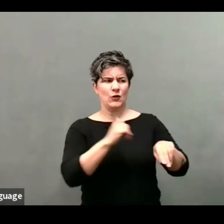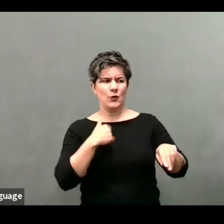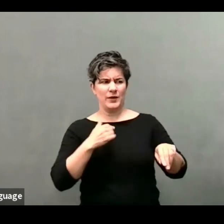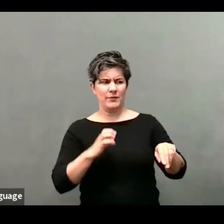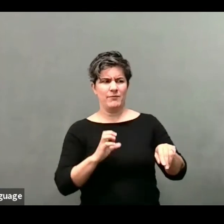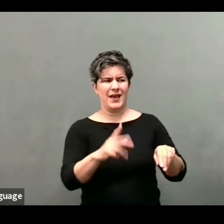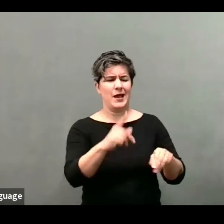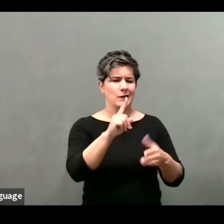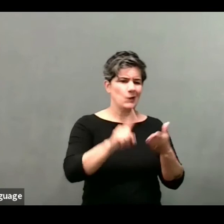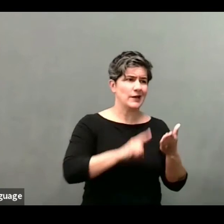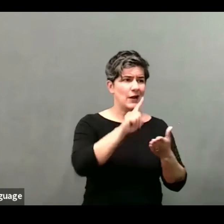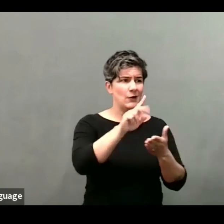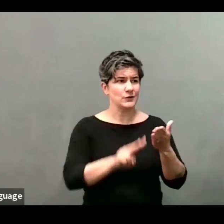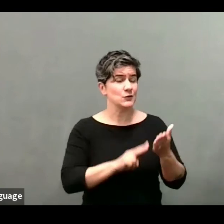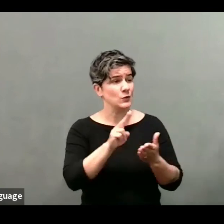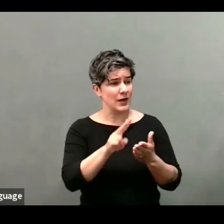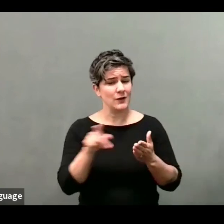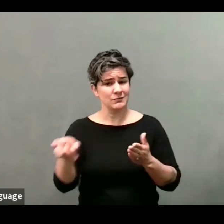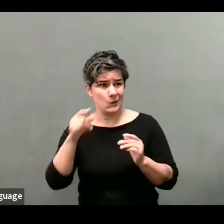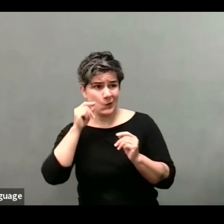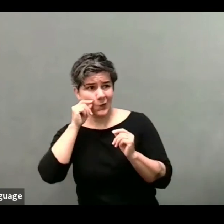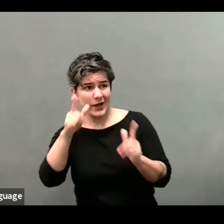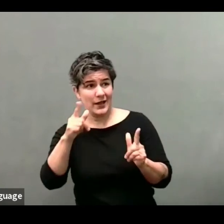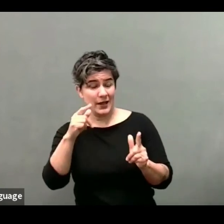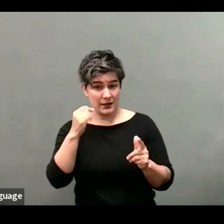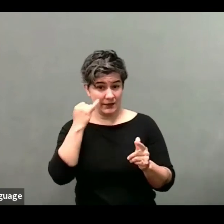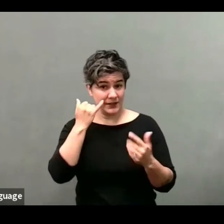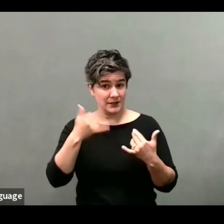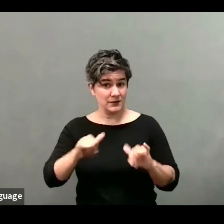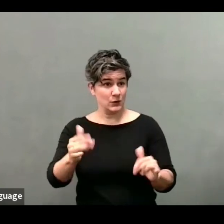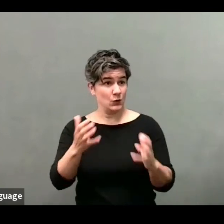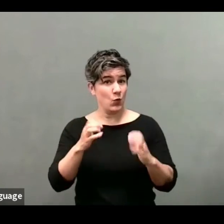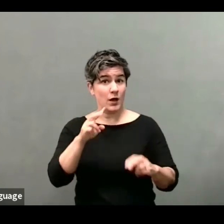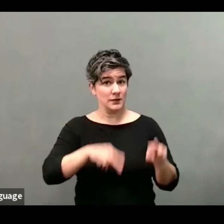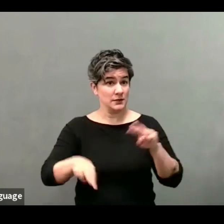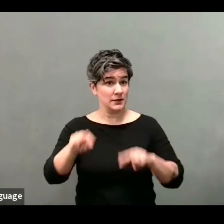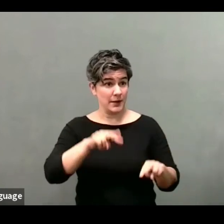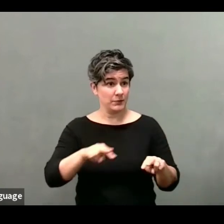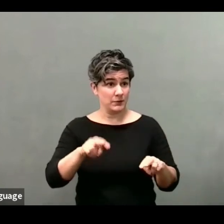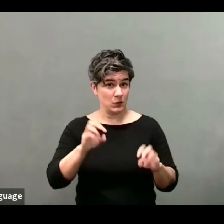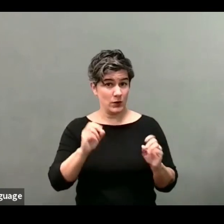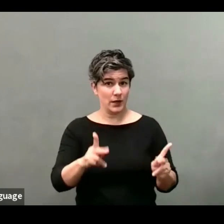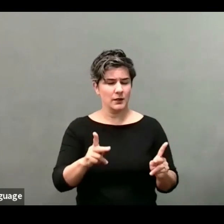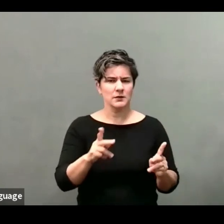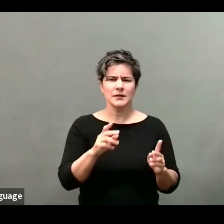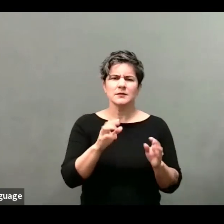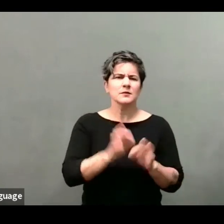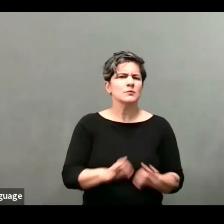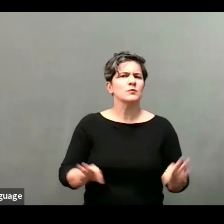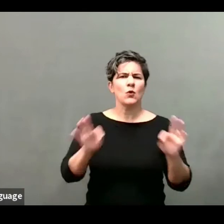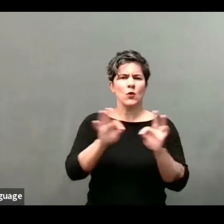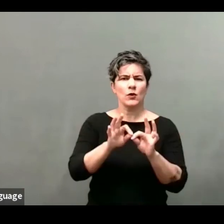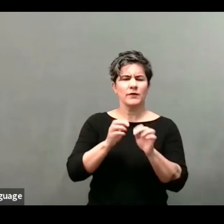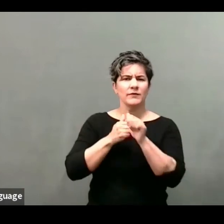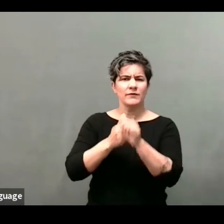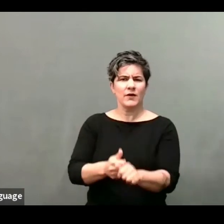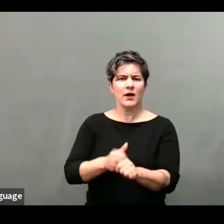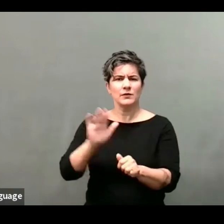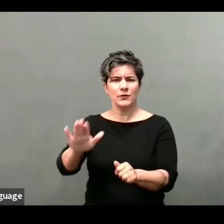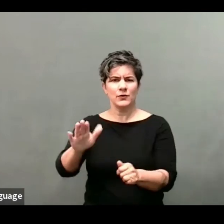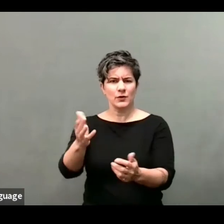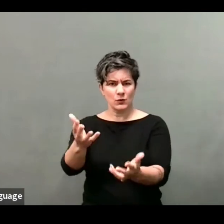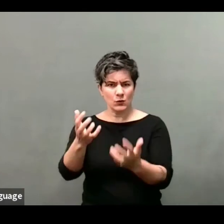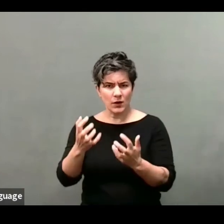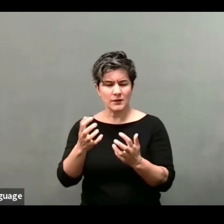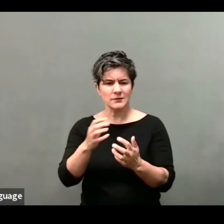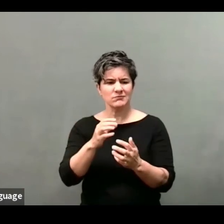in a couple of hours when the patient is awake if they still want this. It's an important line between following the patient's wishes and